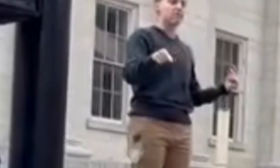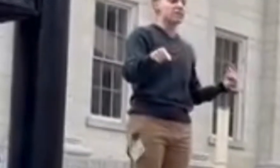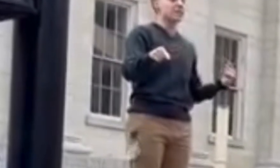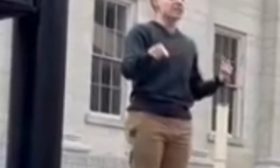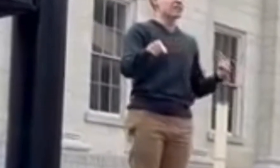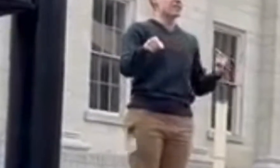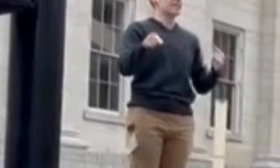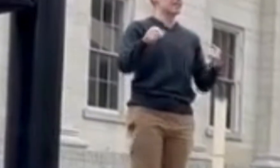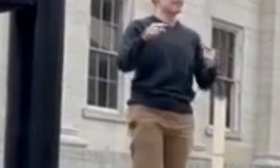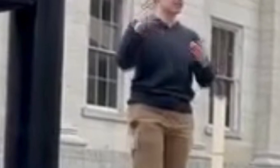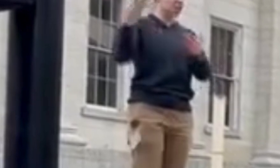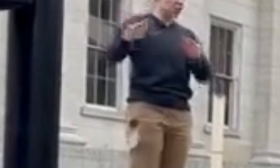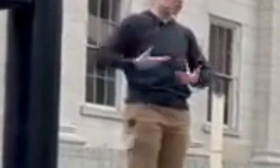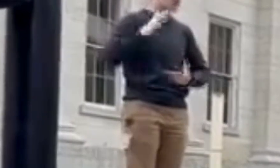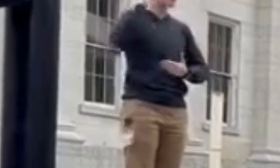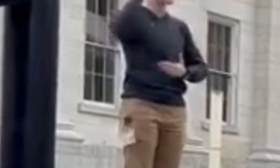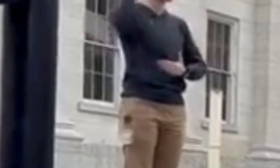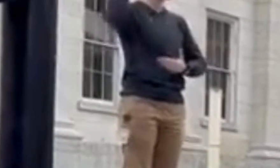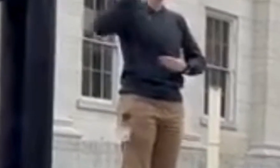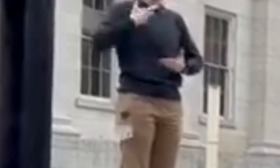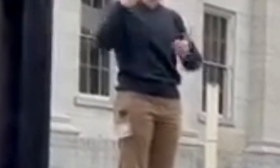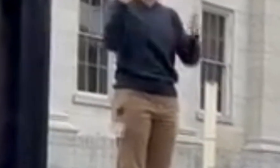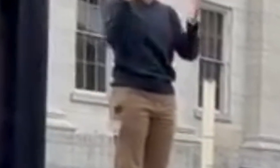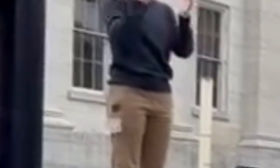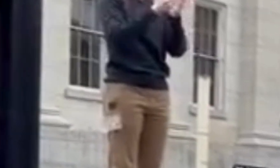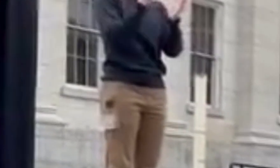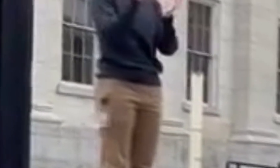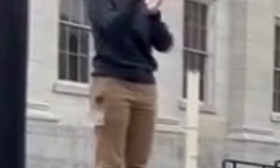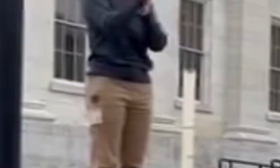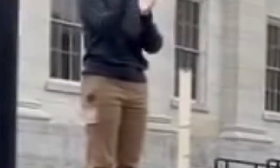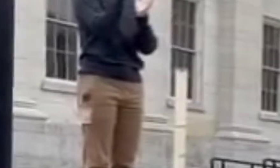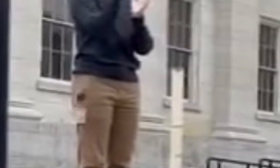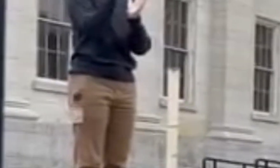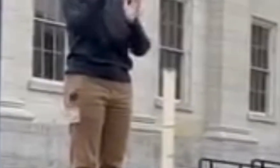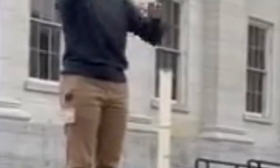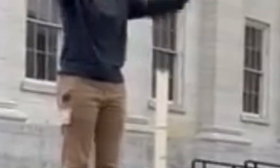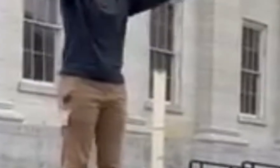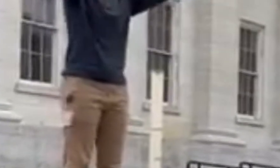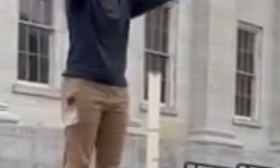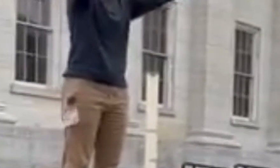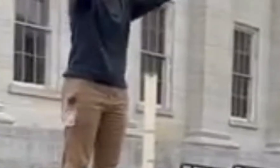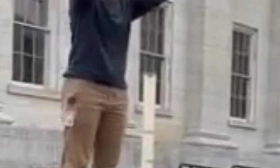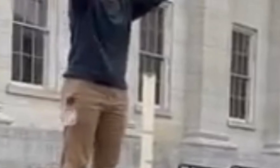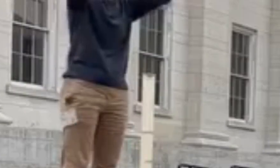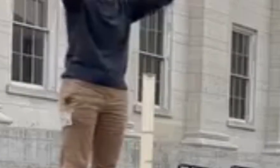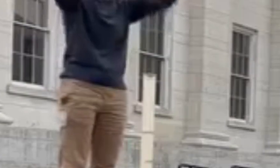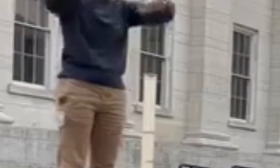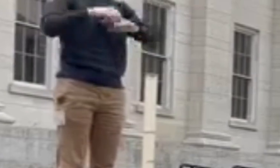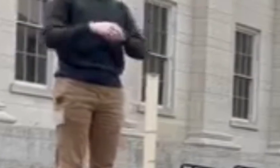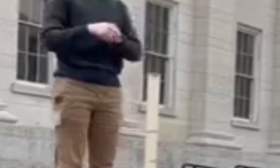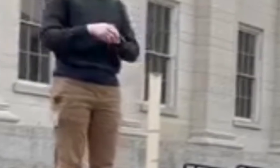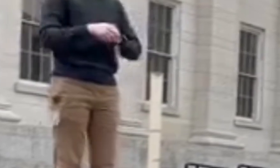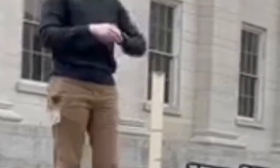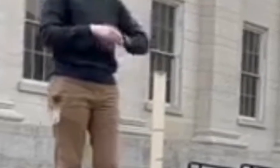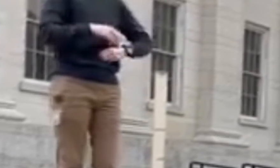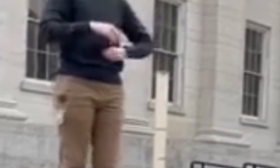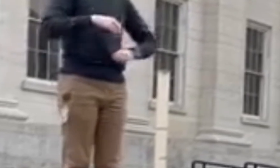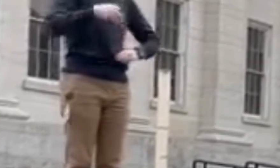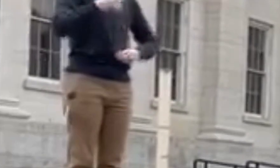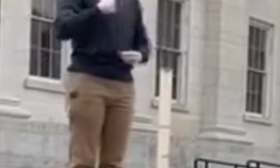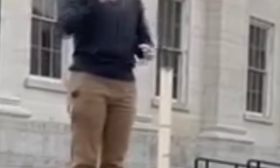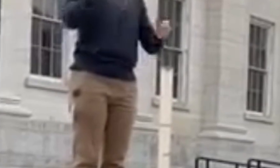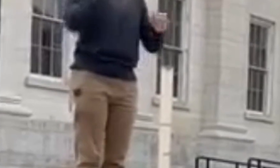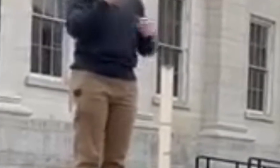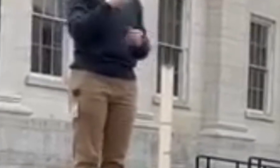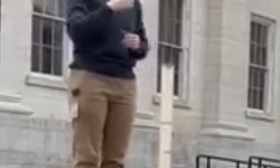Ohio drag ban that's just been reintroduced if you keep an eye. Yeah. And I was determined